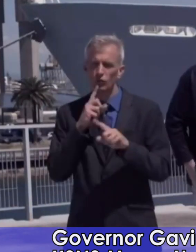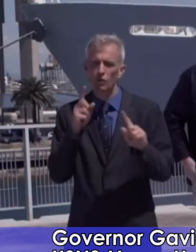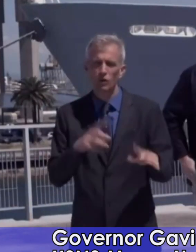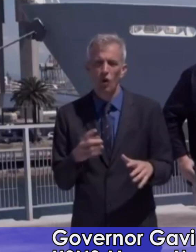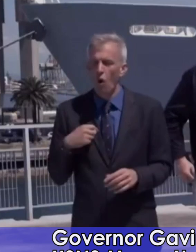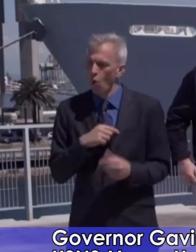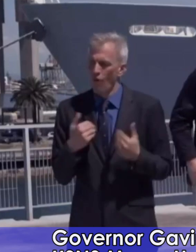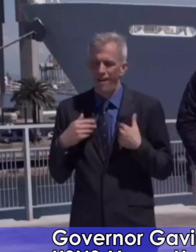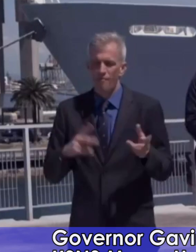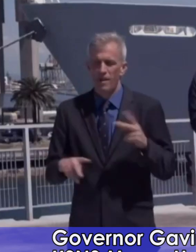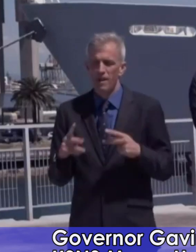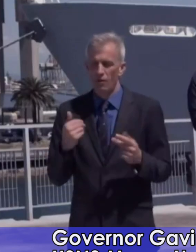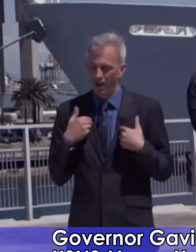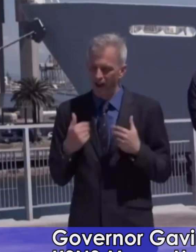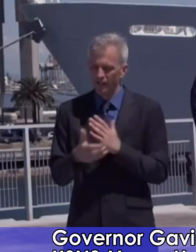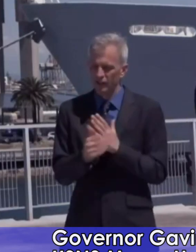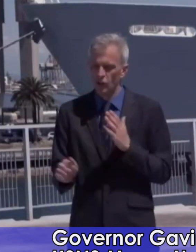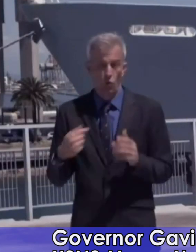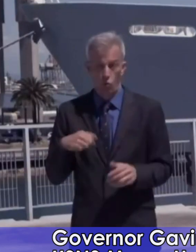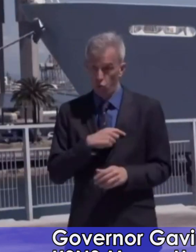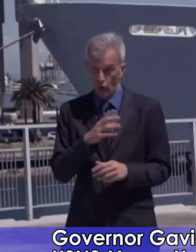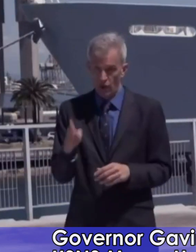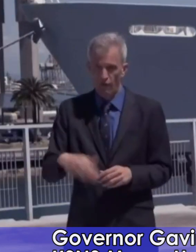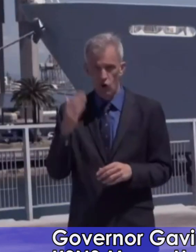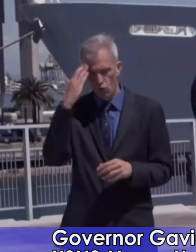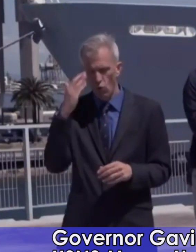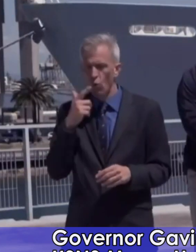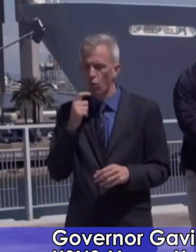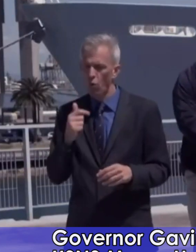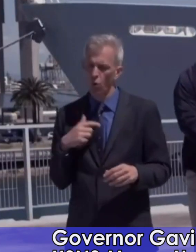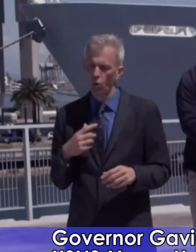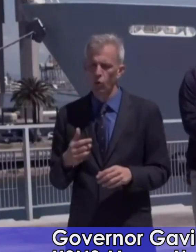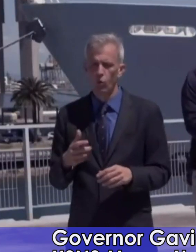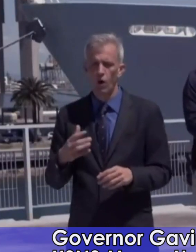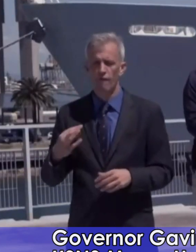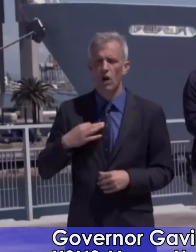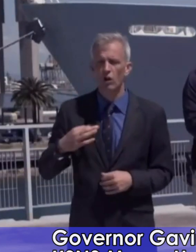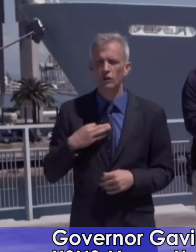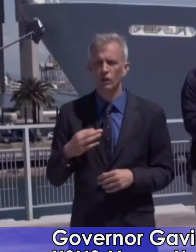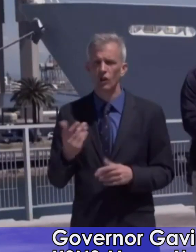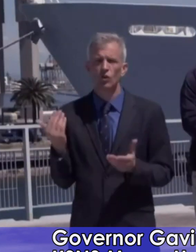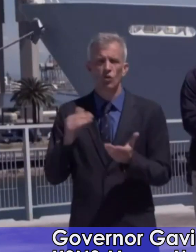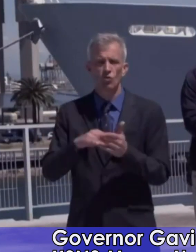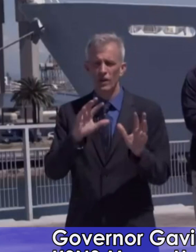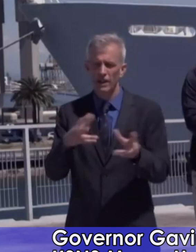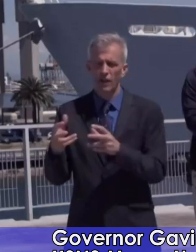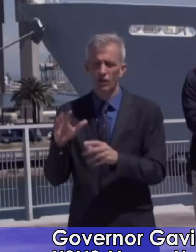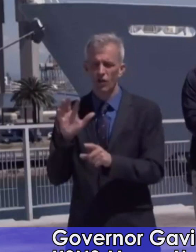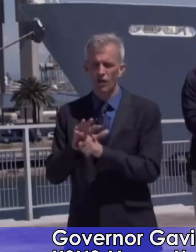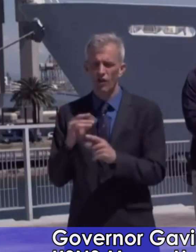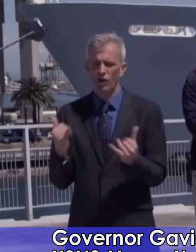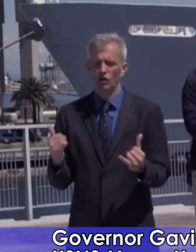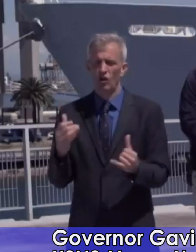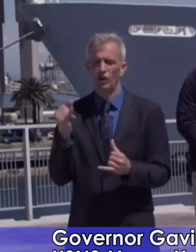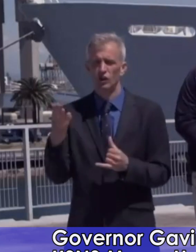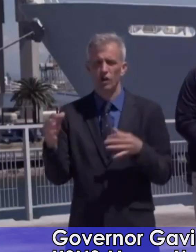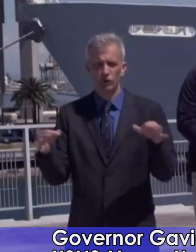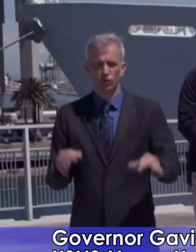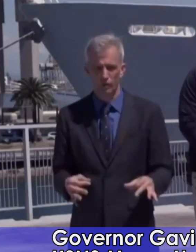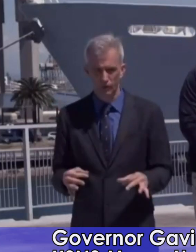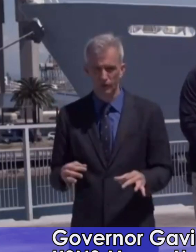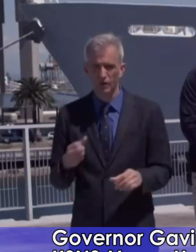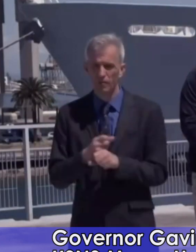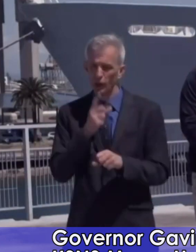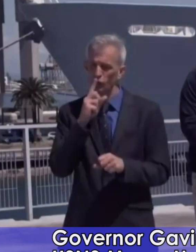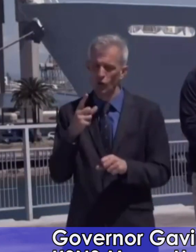even realized that are now offering up those expertise to recategorize their current job descriptions and make themselves available,